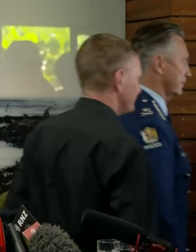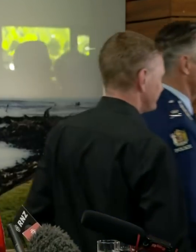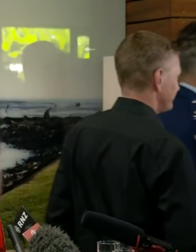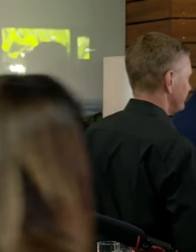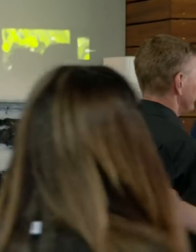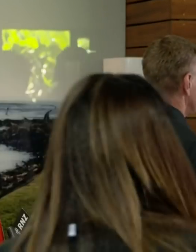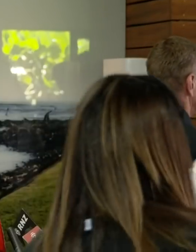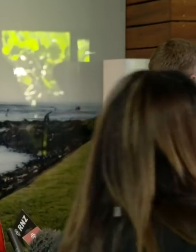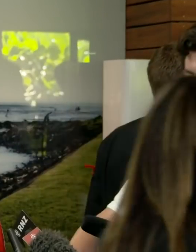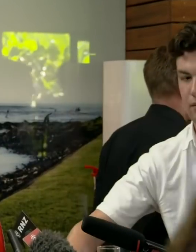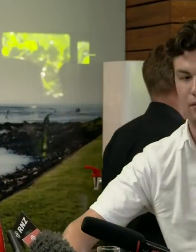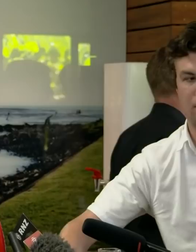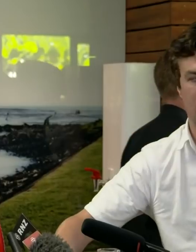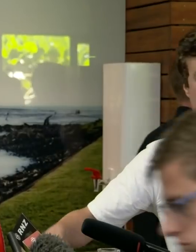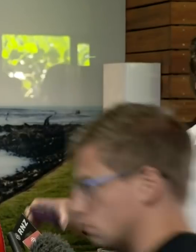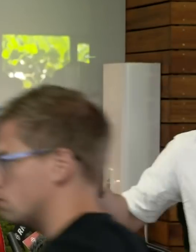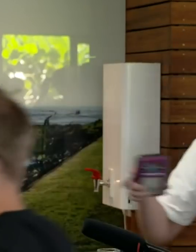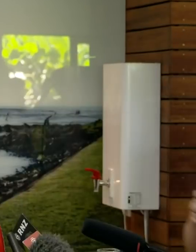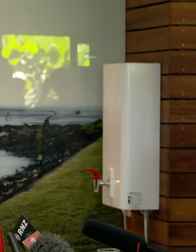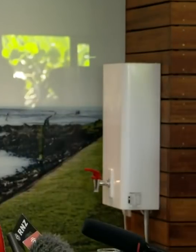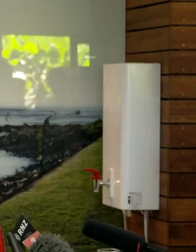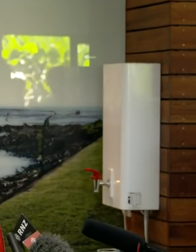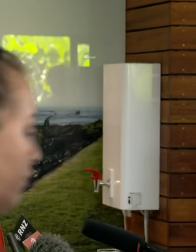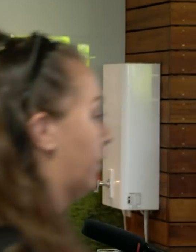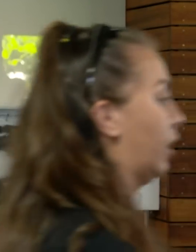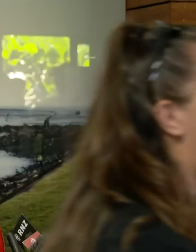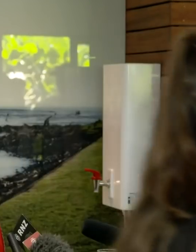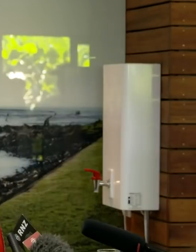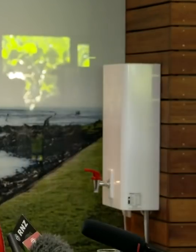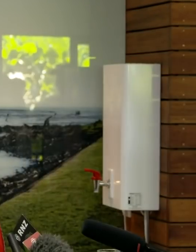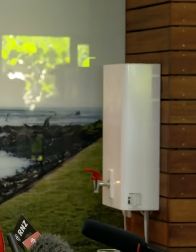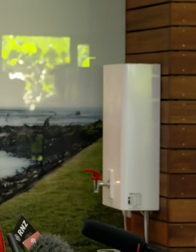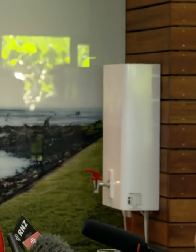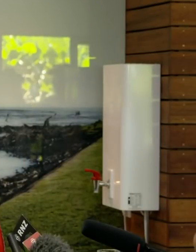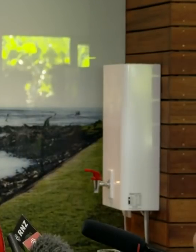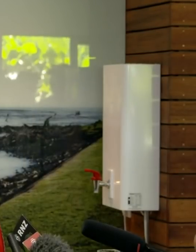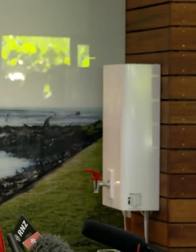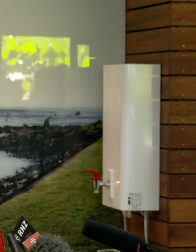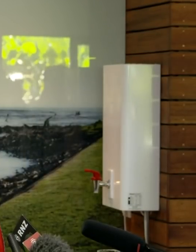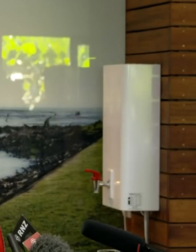Thank you.